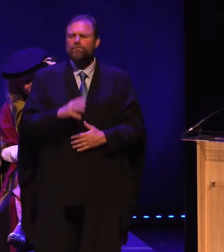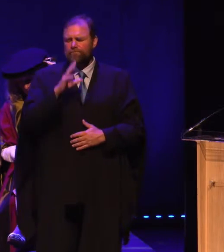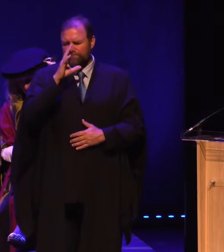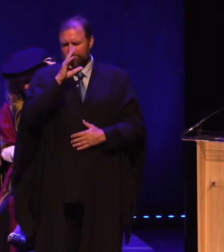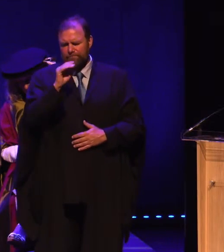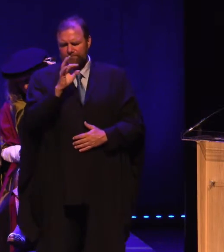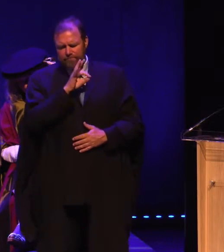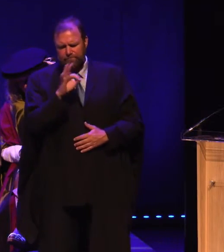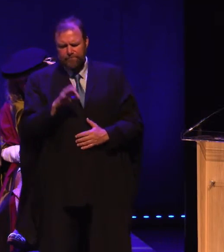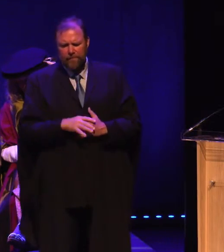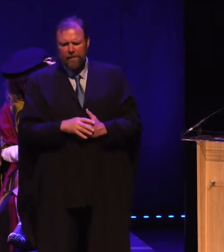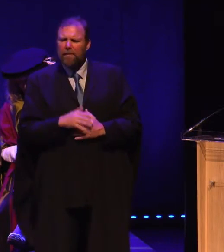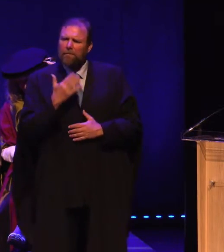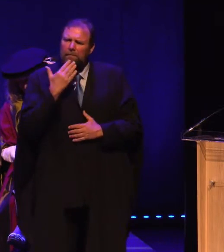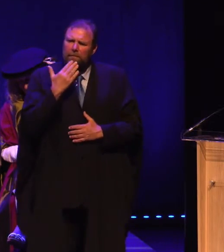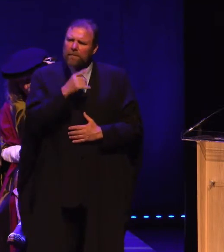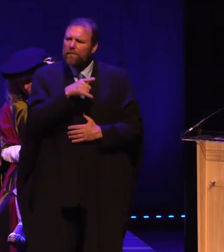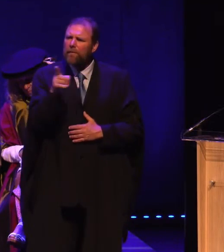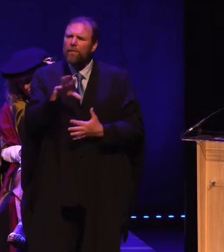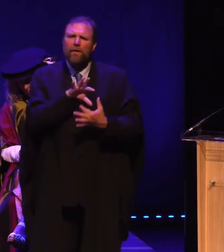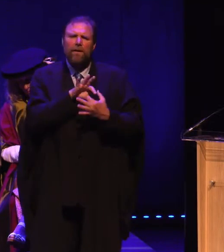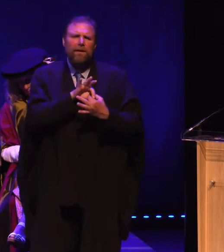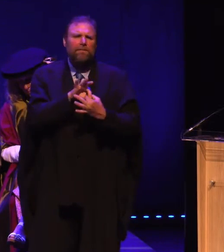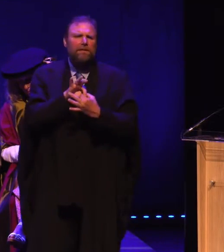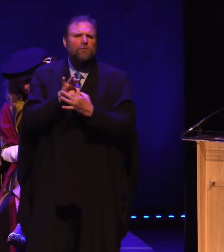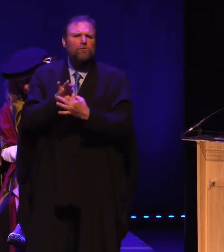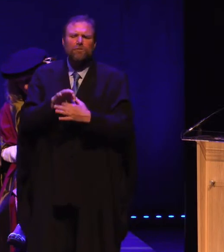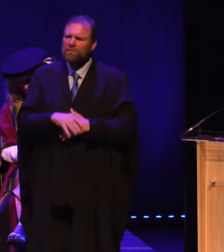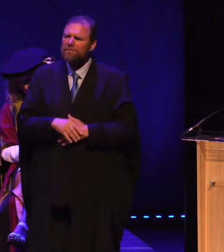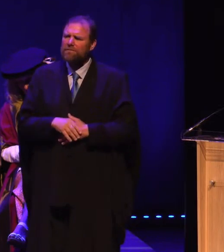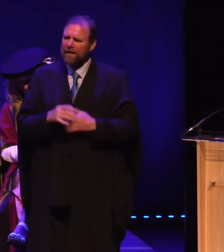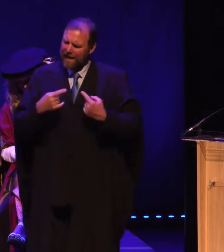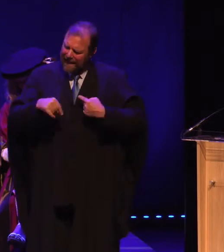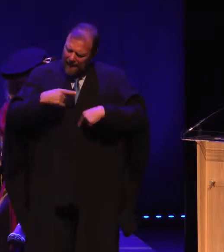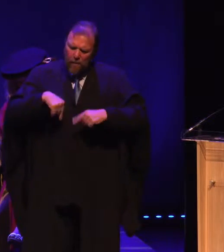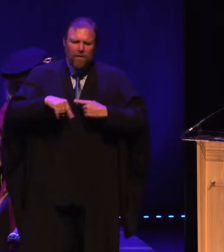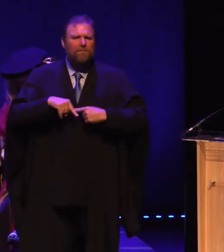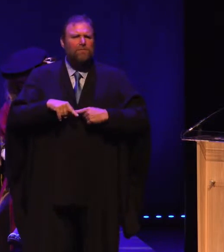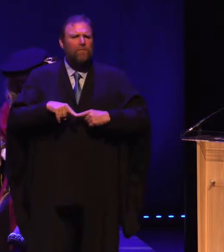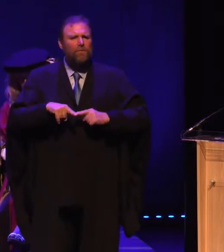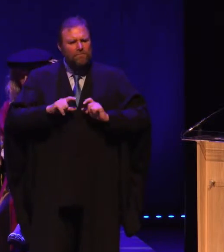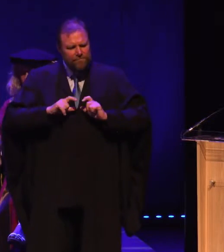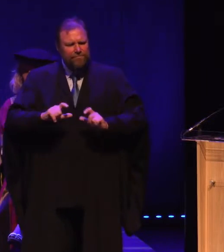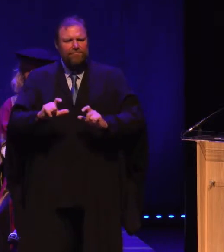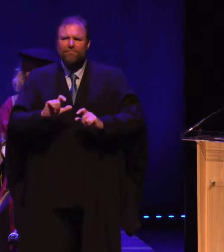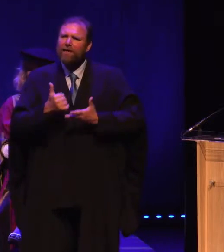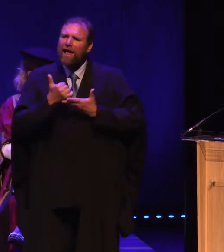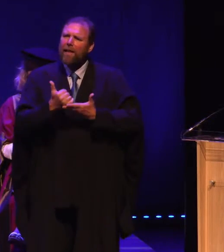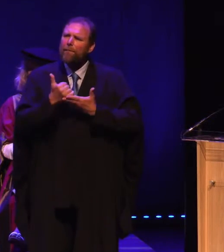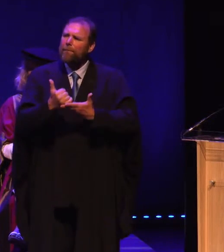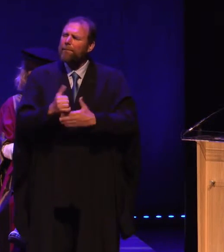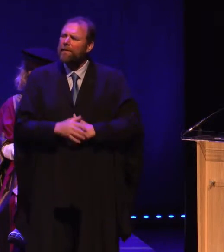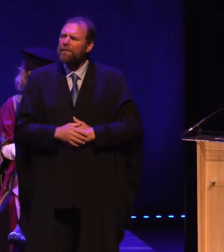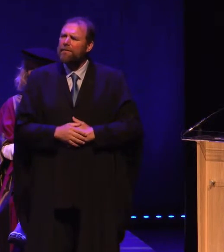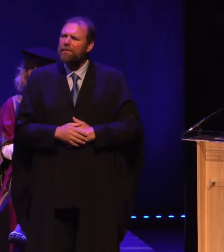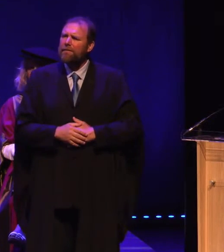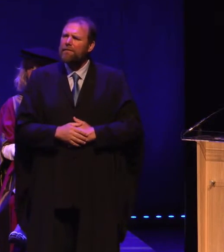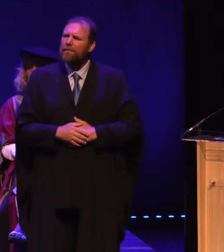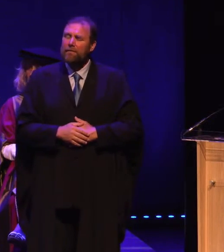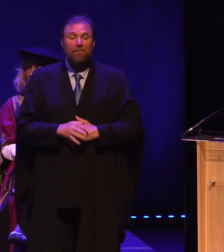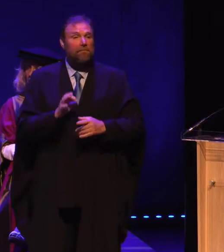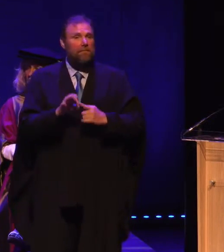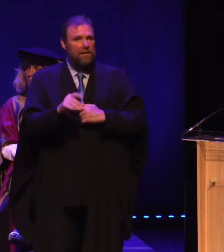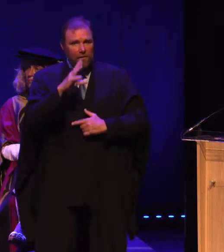that you keep in touch with us and allow us to continue to help you? In particular, let us know